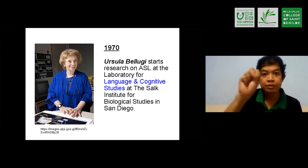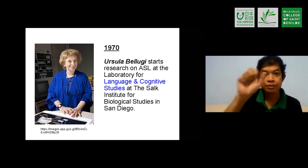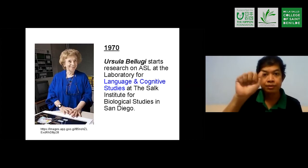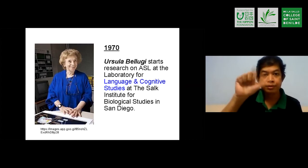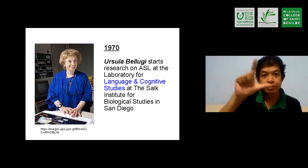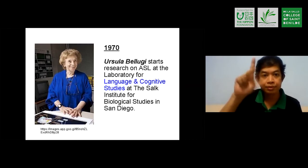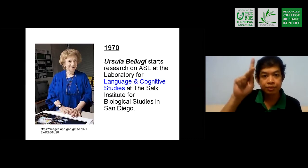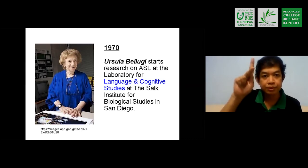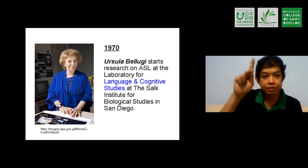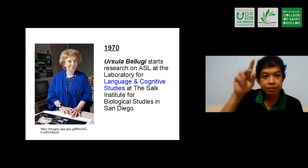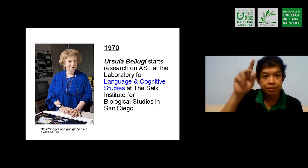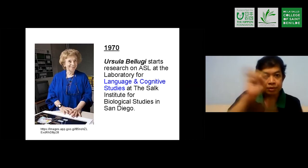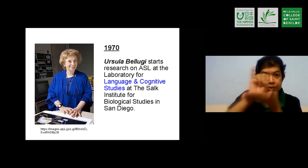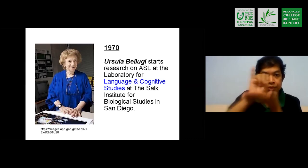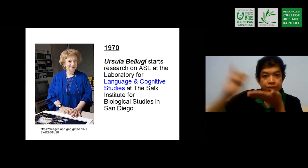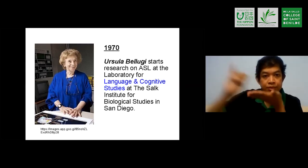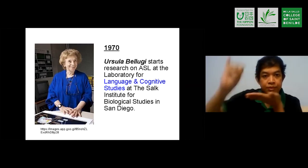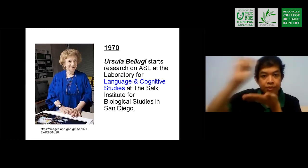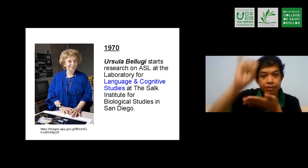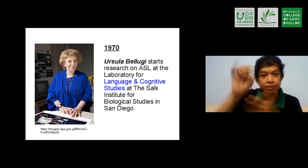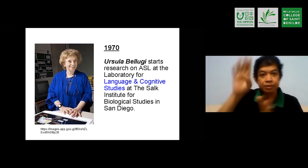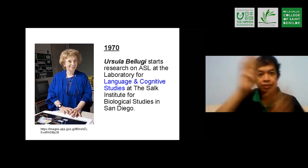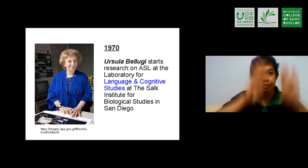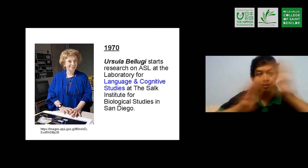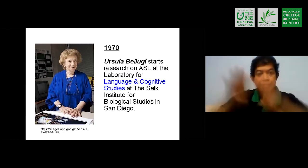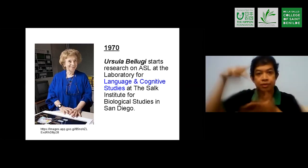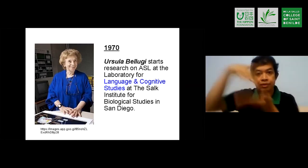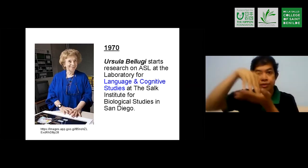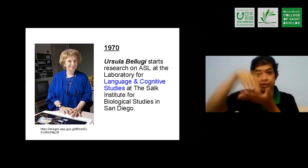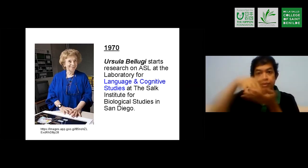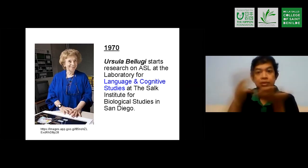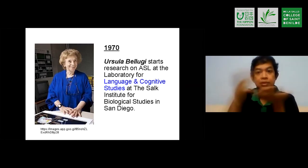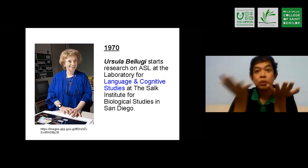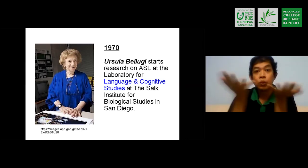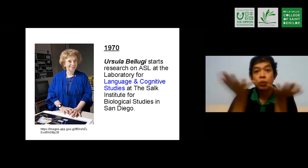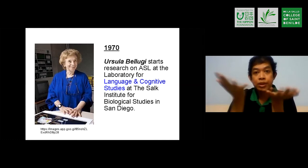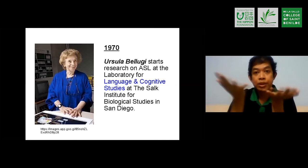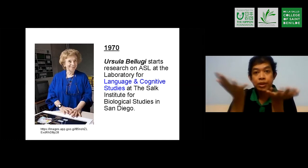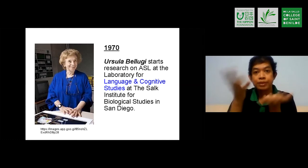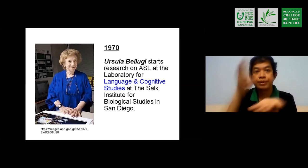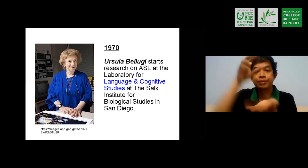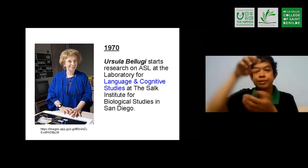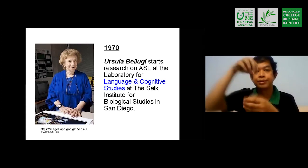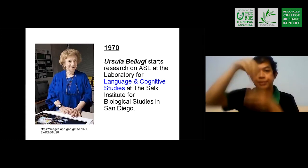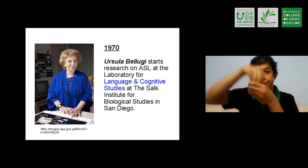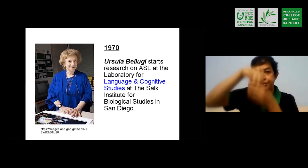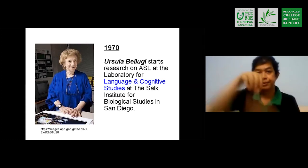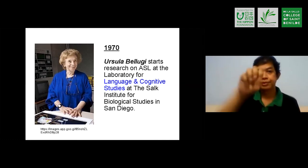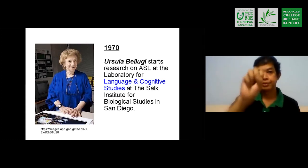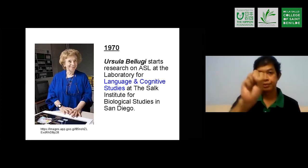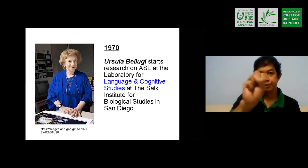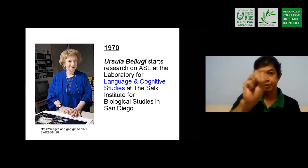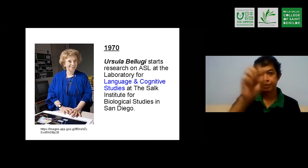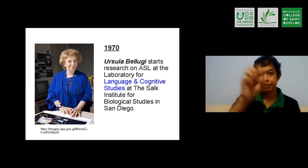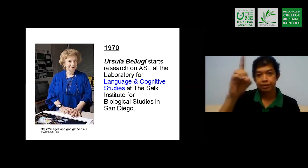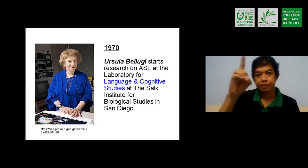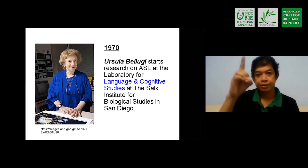studies. This was at the Stock Institute for Biological Studies